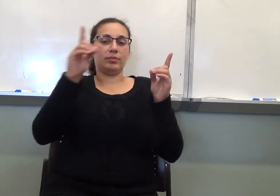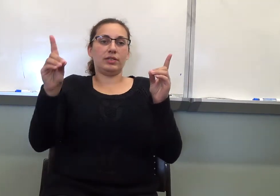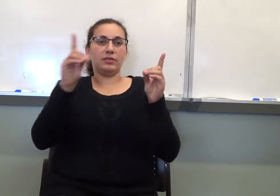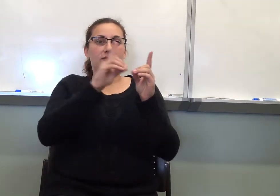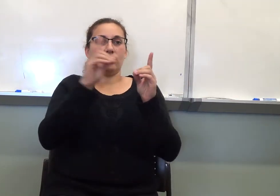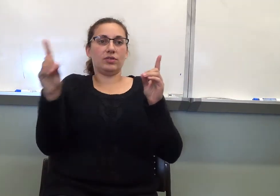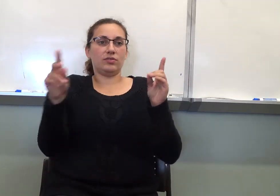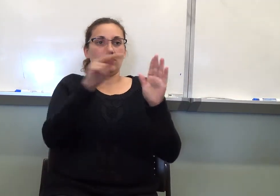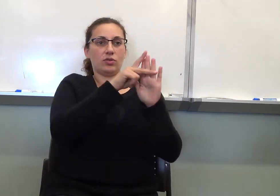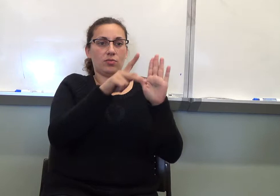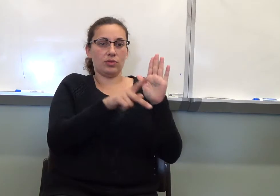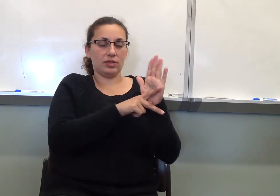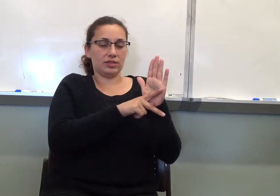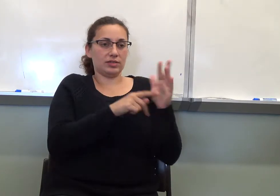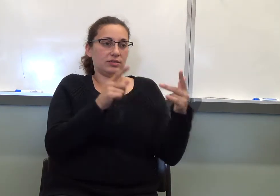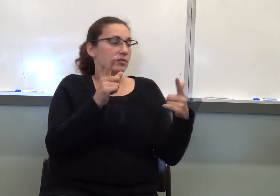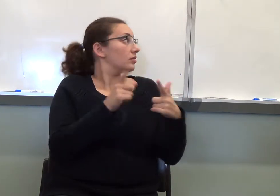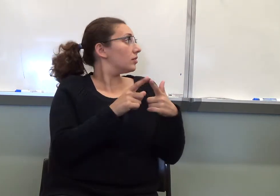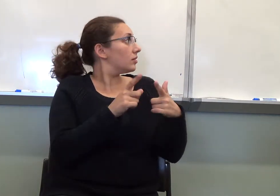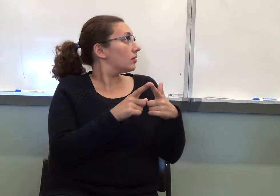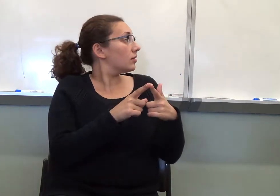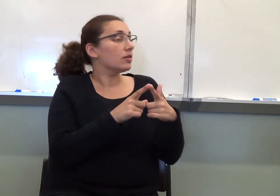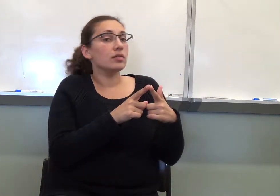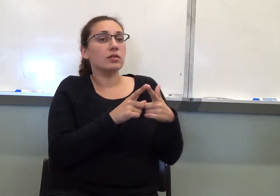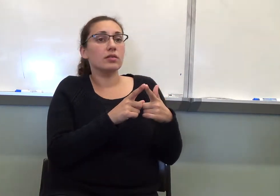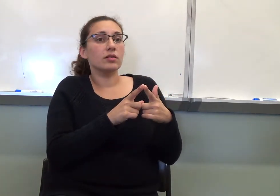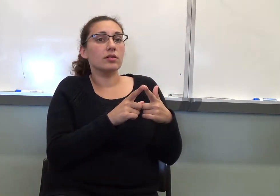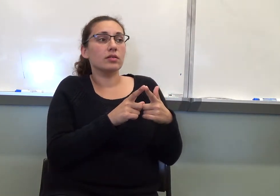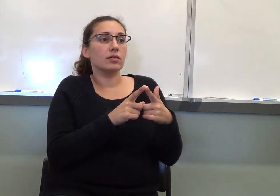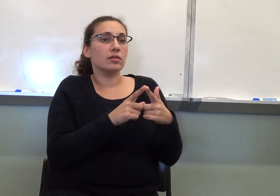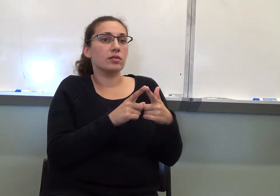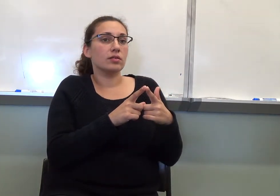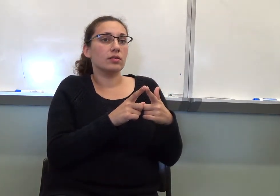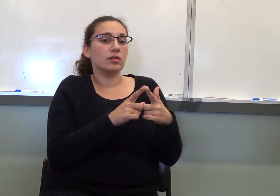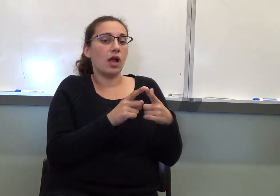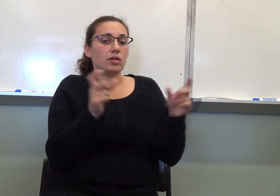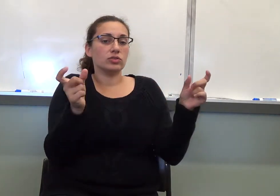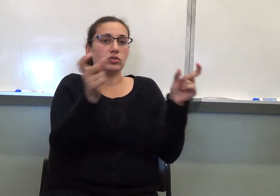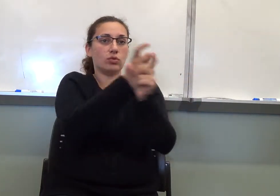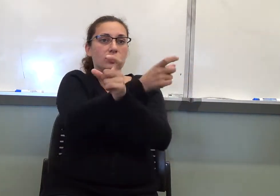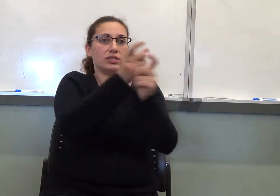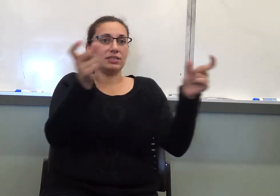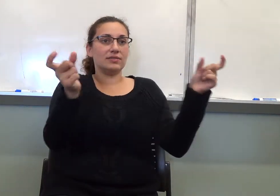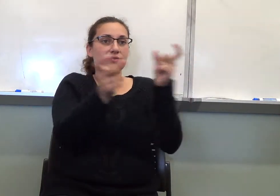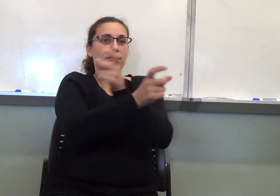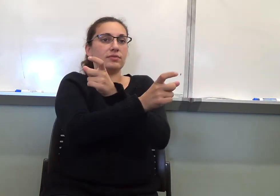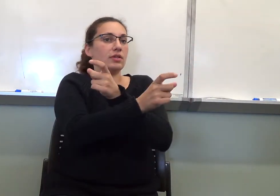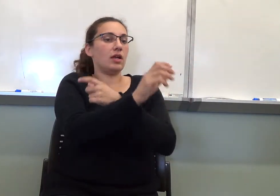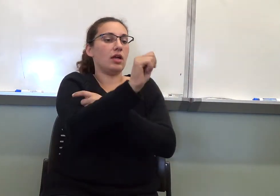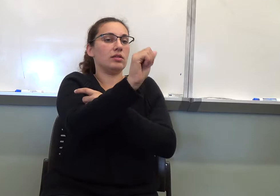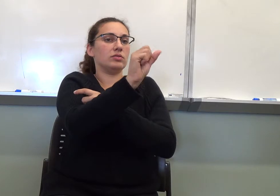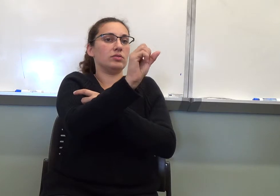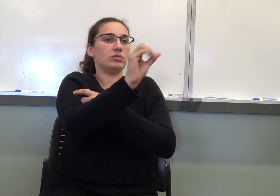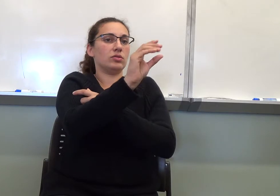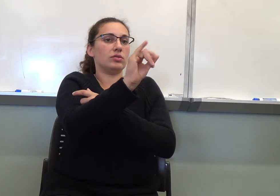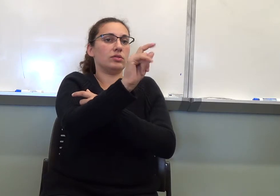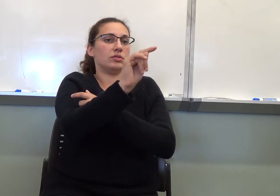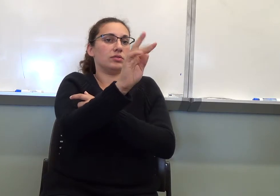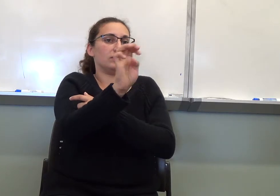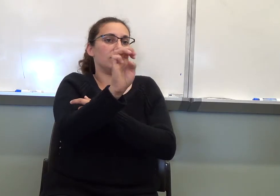saying apply the appropriate property to simplify the expression. Here's the expression, 8 times